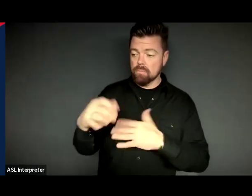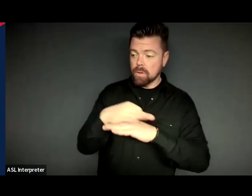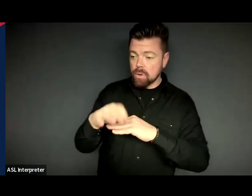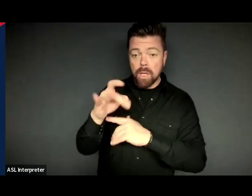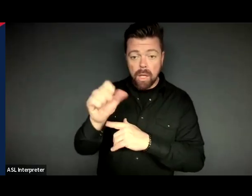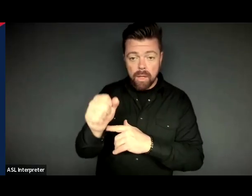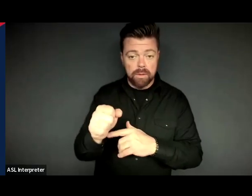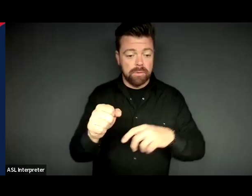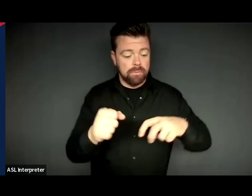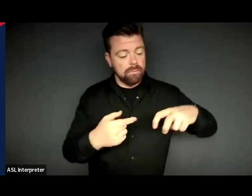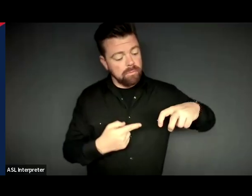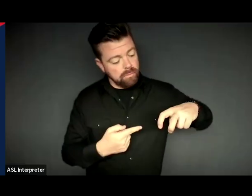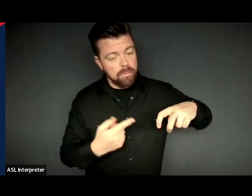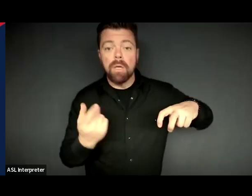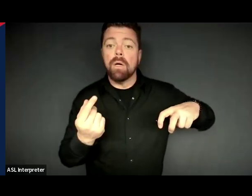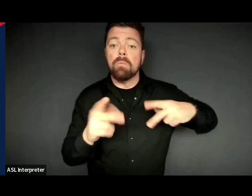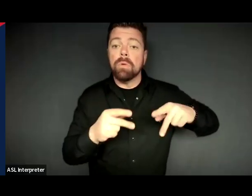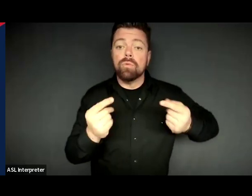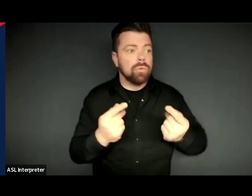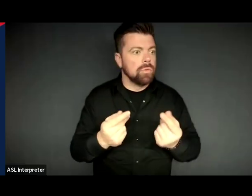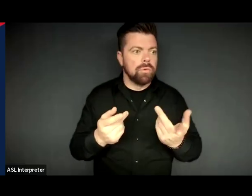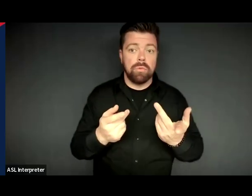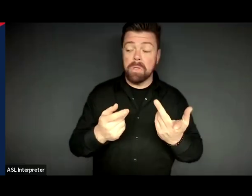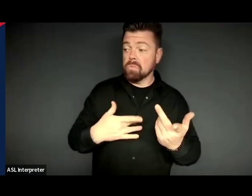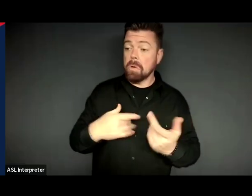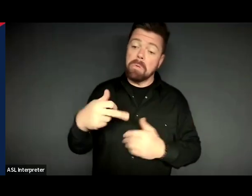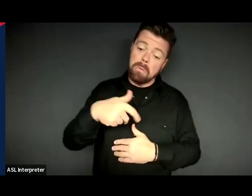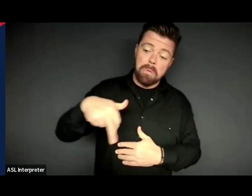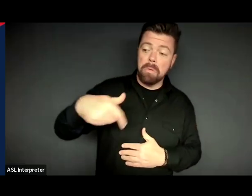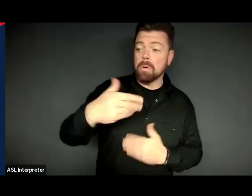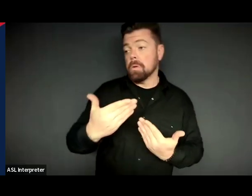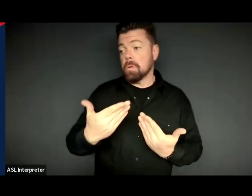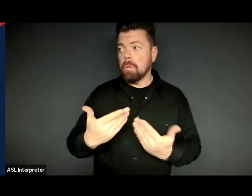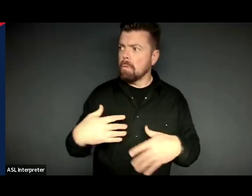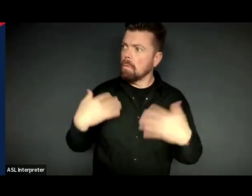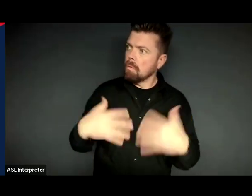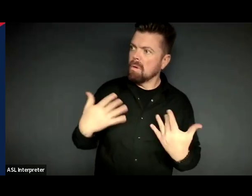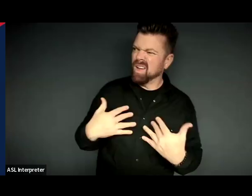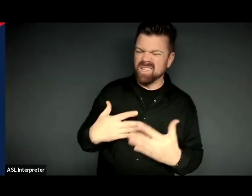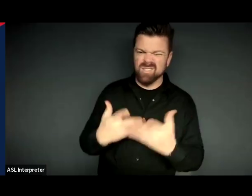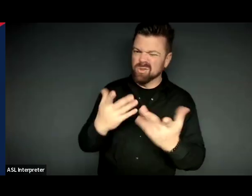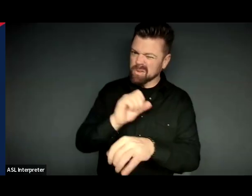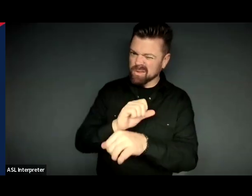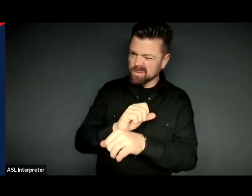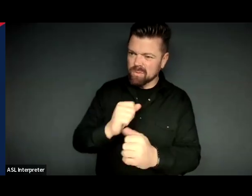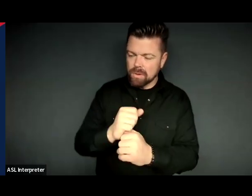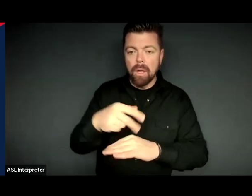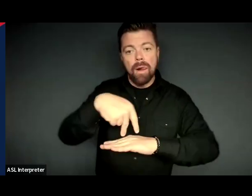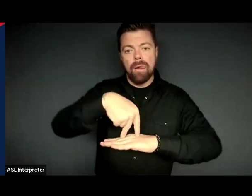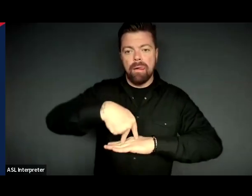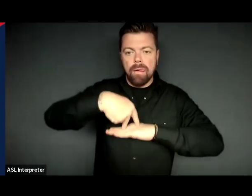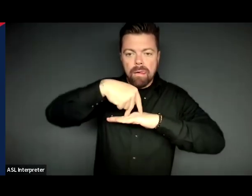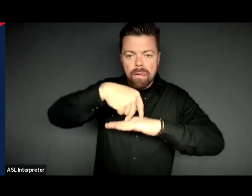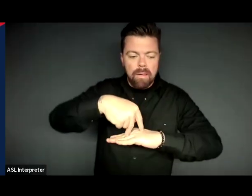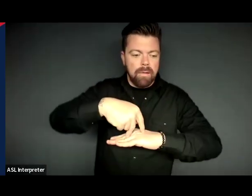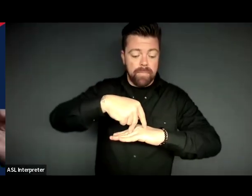get those and they think they're going to be up walking around, and then they do that for a while and they say, oh, wow, this is really too much work because standing and moving